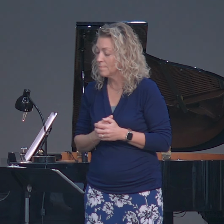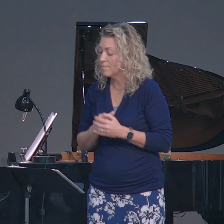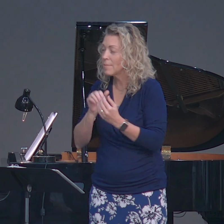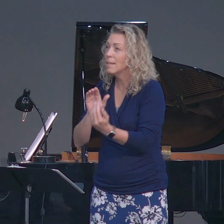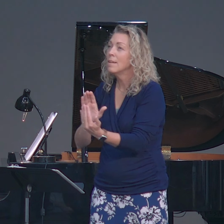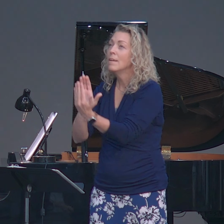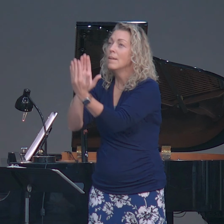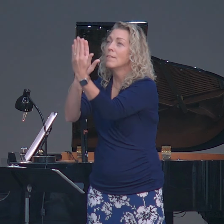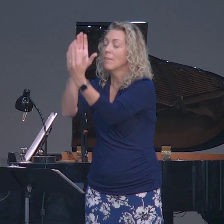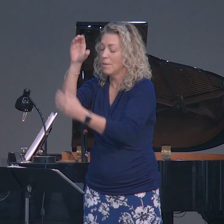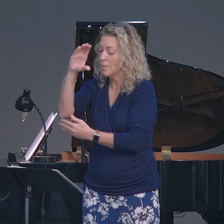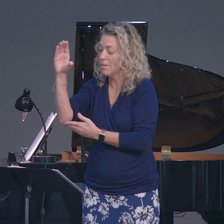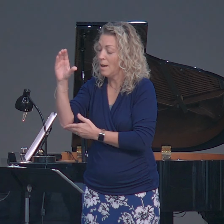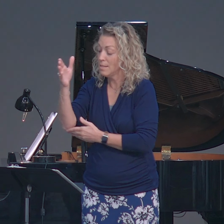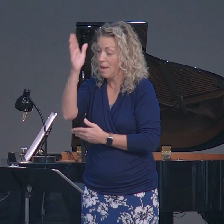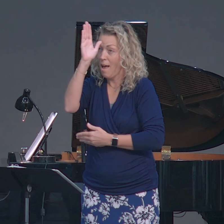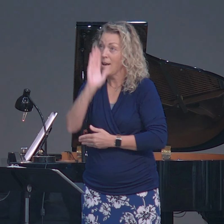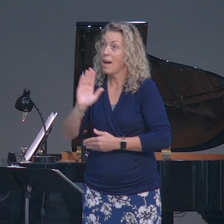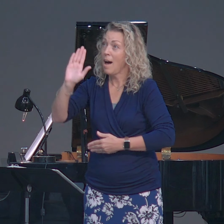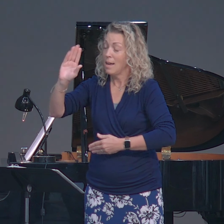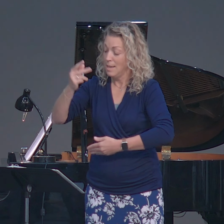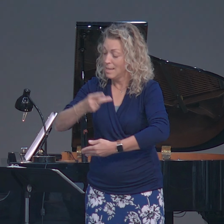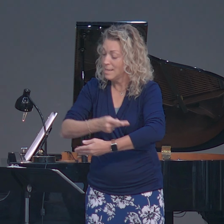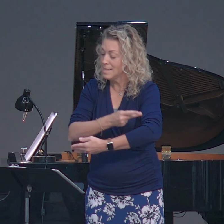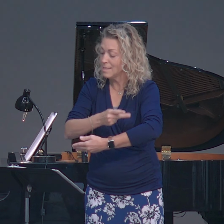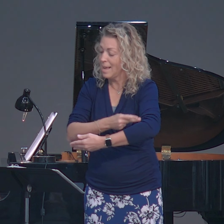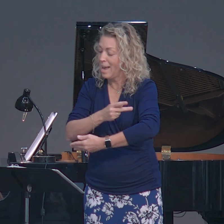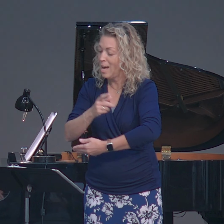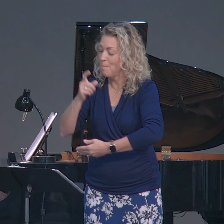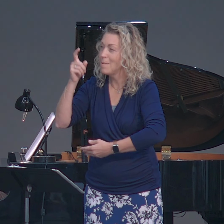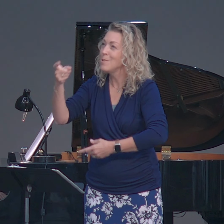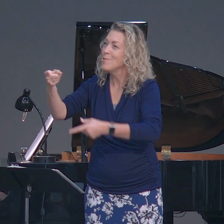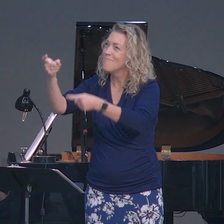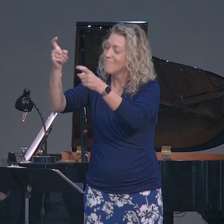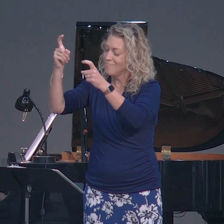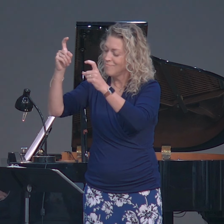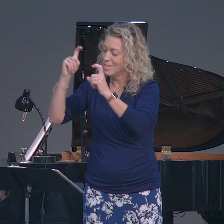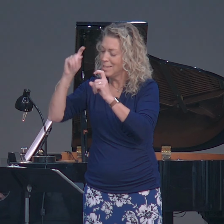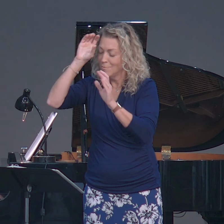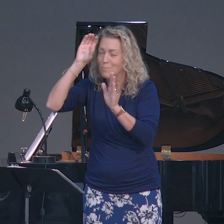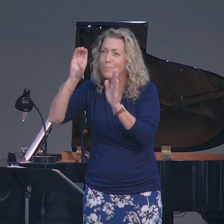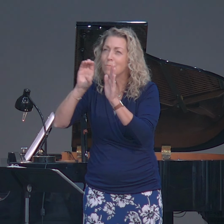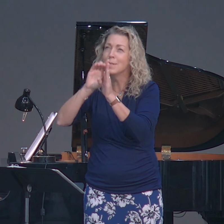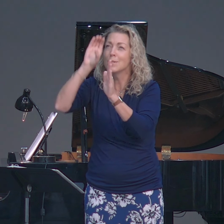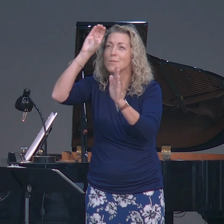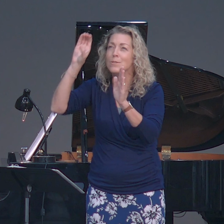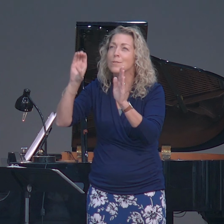river. Hear the cross, O Lamb of God,